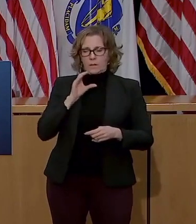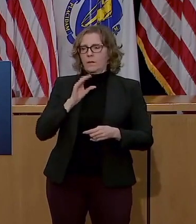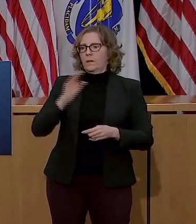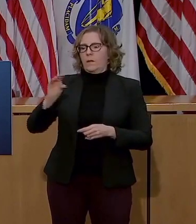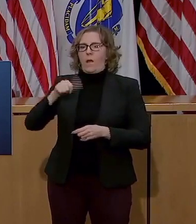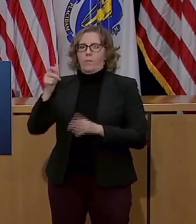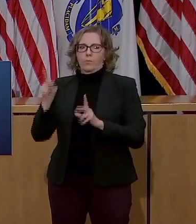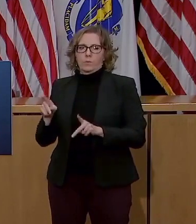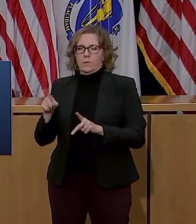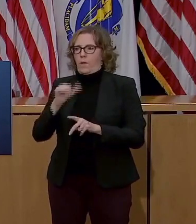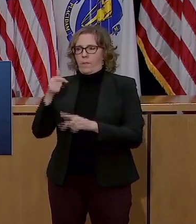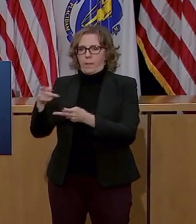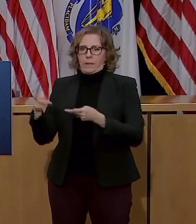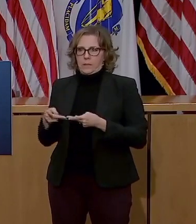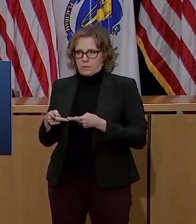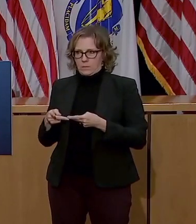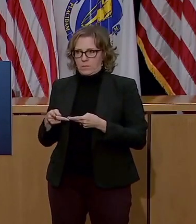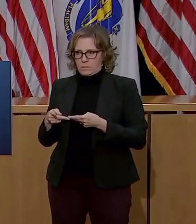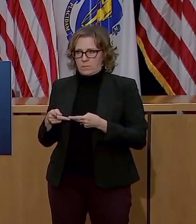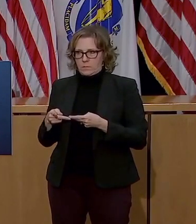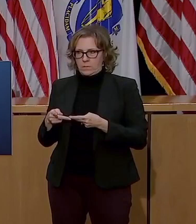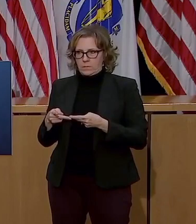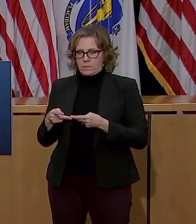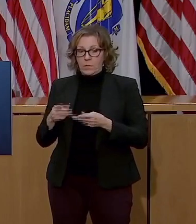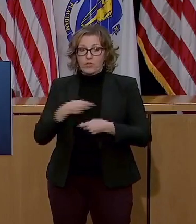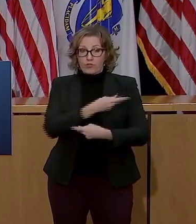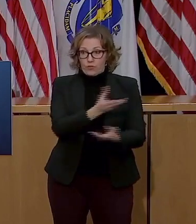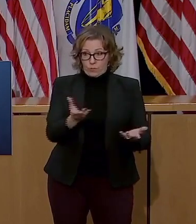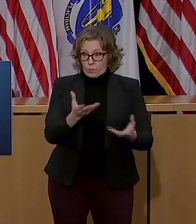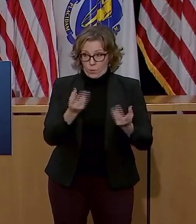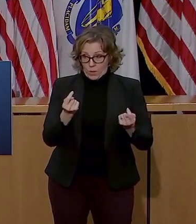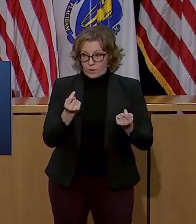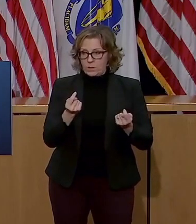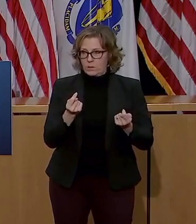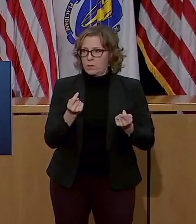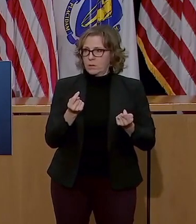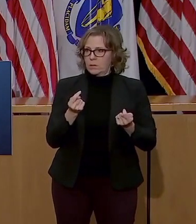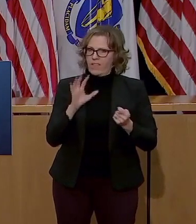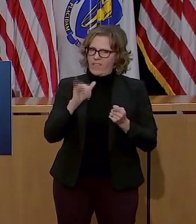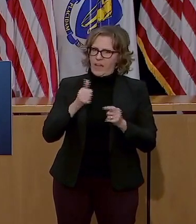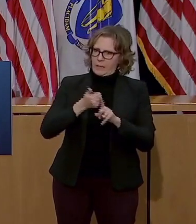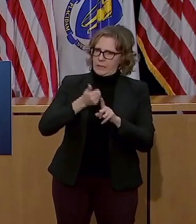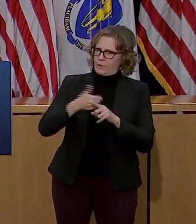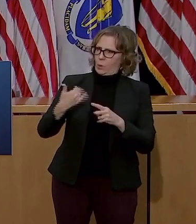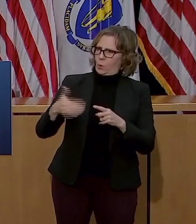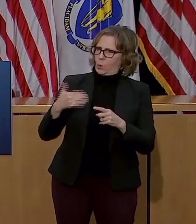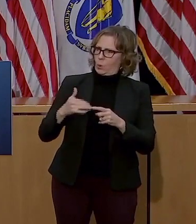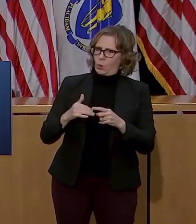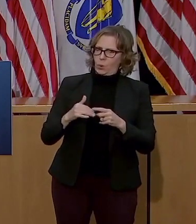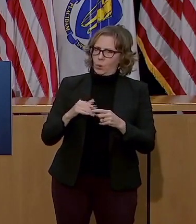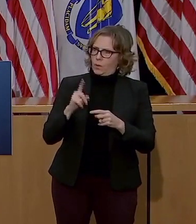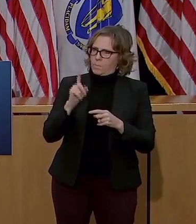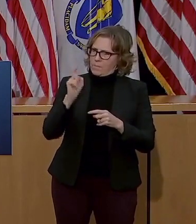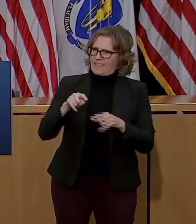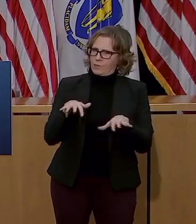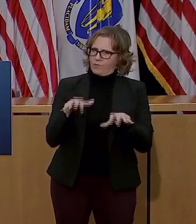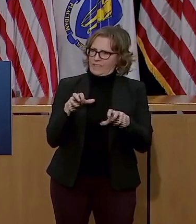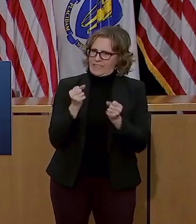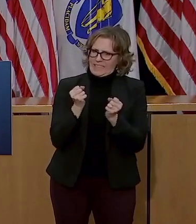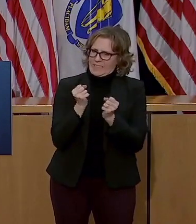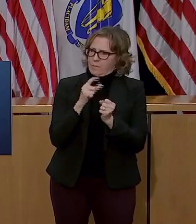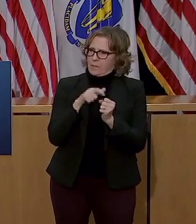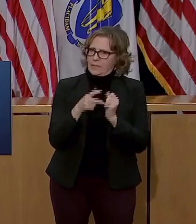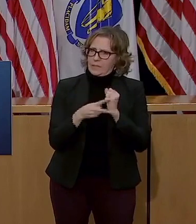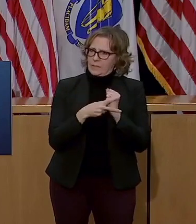about redistributing is, right, it's an mRNA vaccine. So it's a fragile vaccine, right, that requires certain